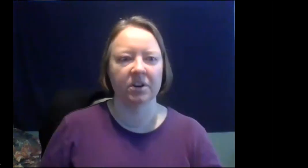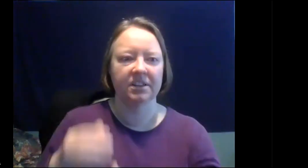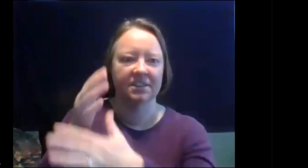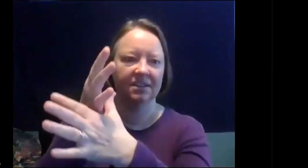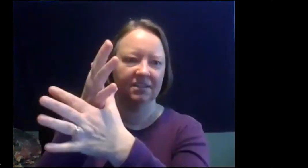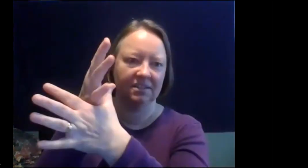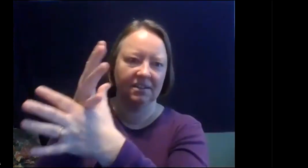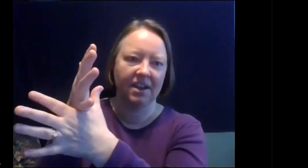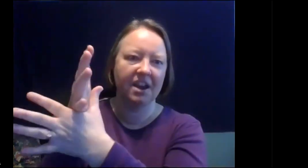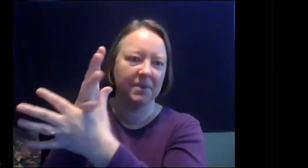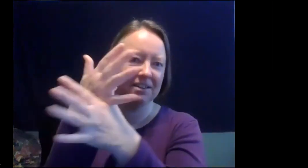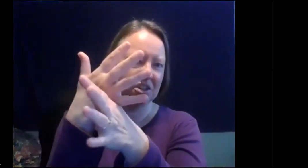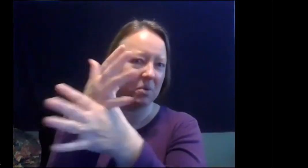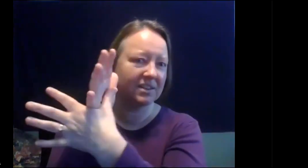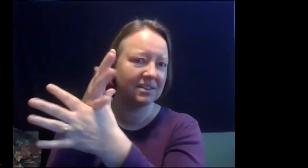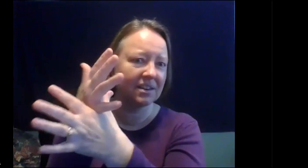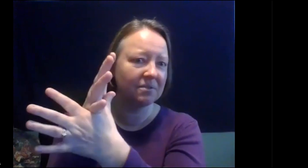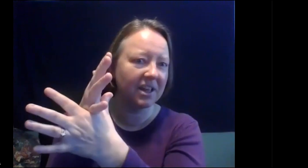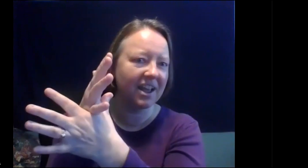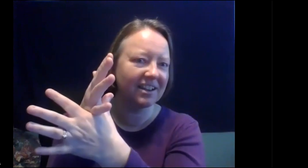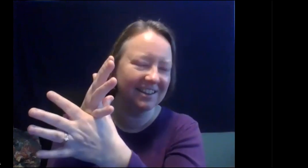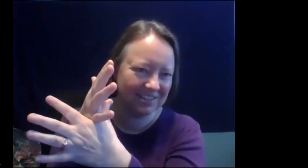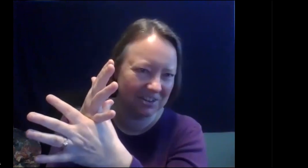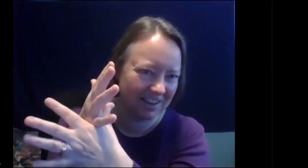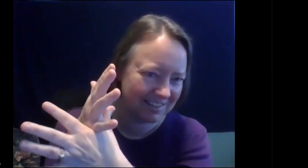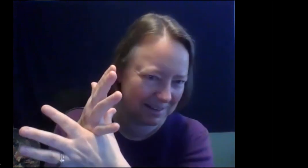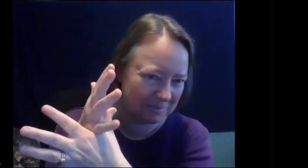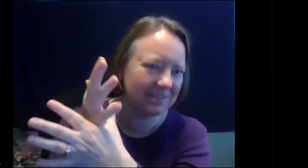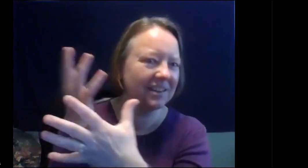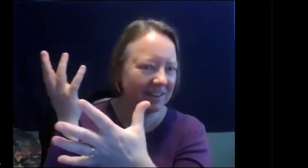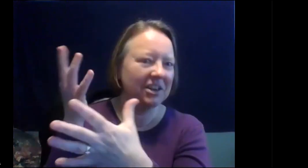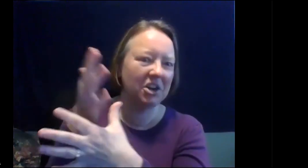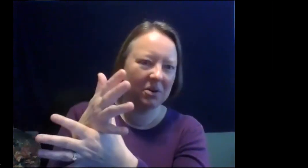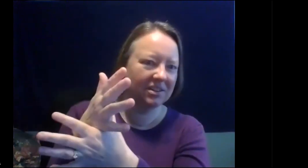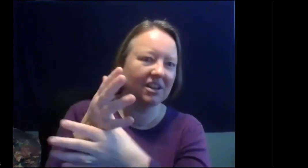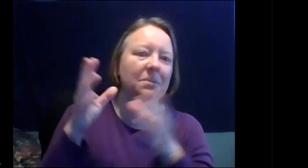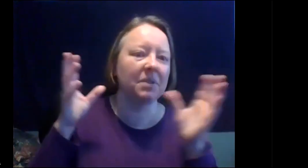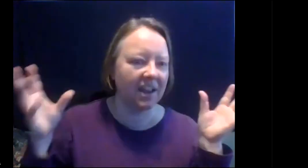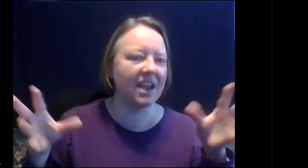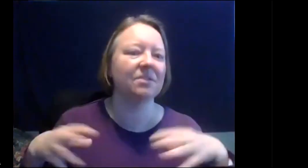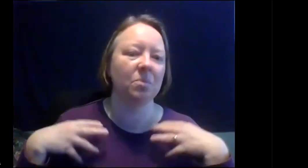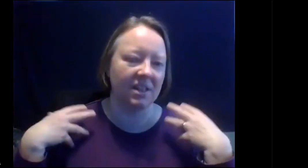for instance, kind of makes the swastika flag. So that seems, insulting. But again,